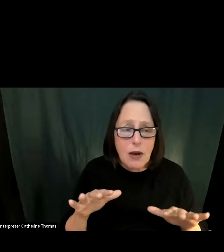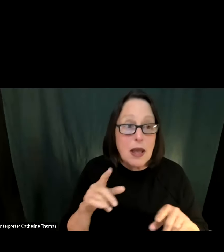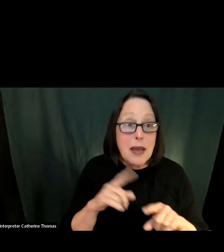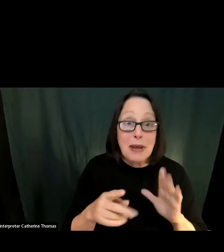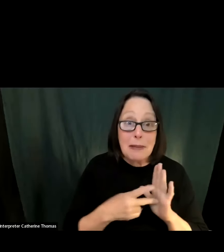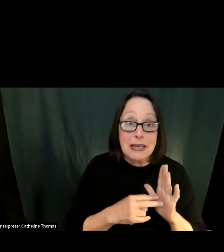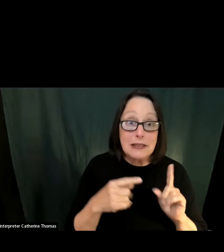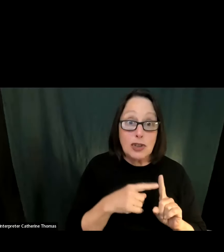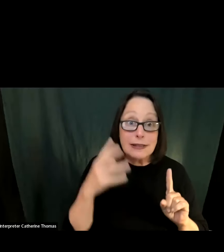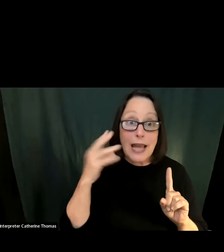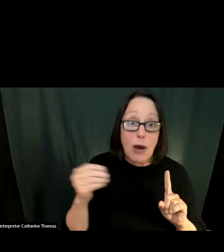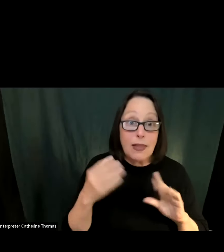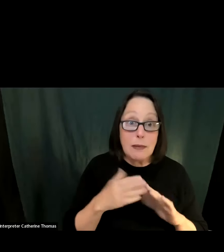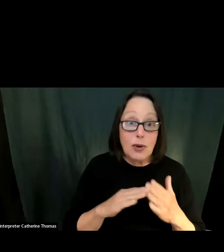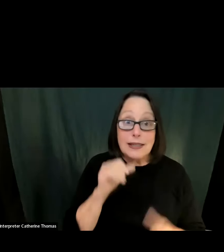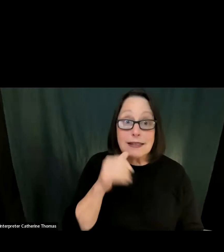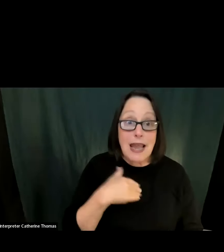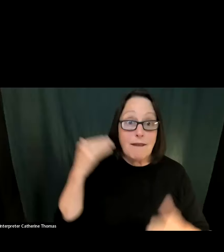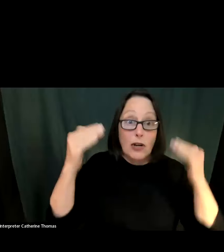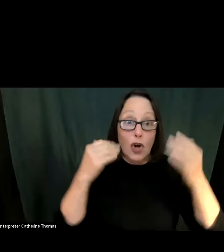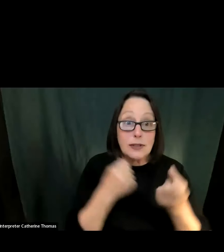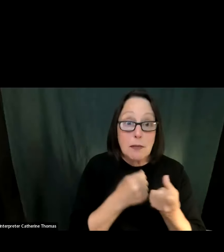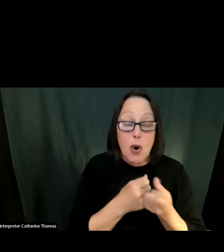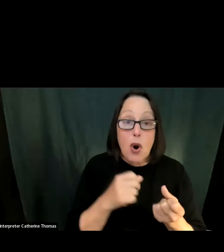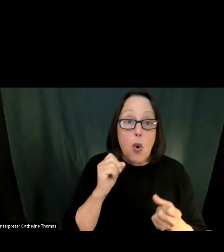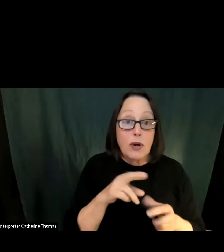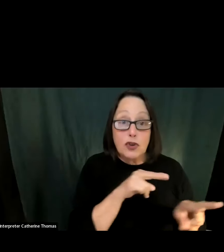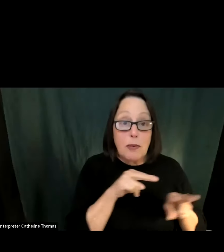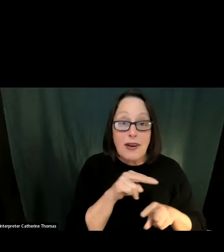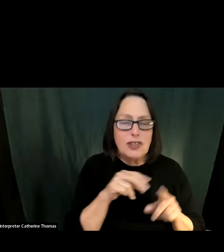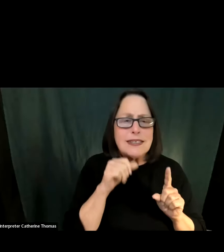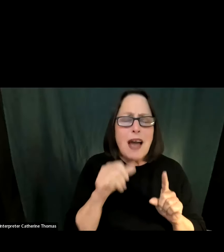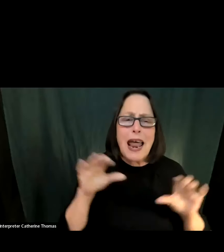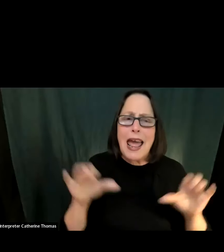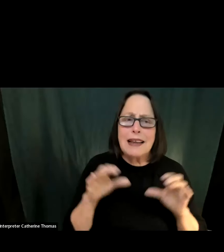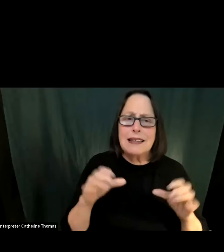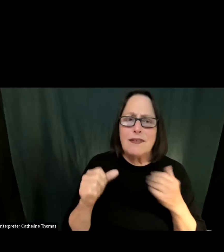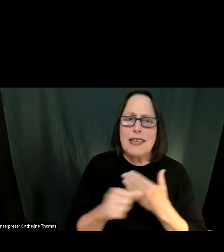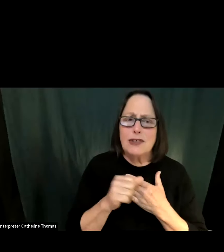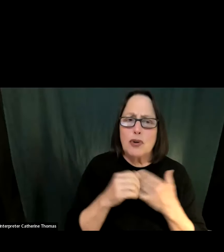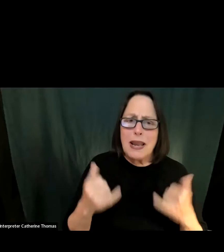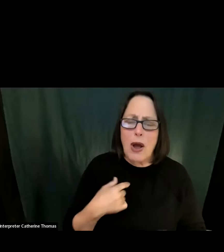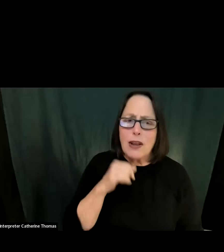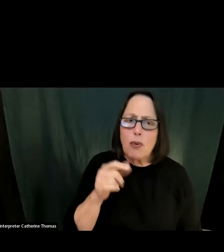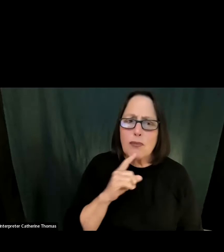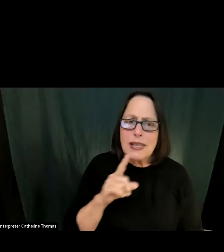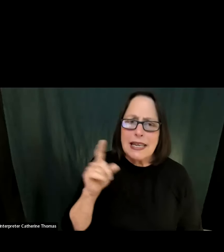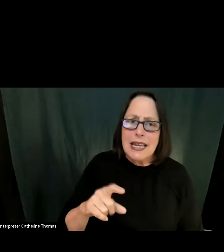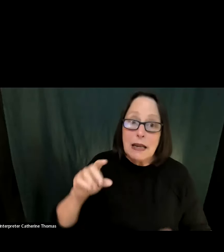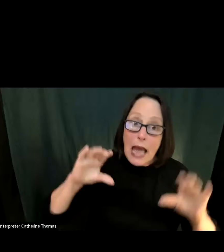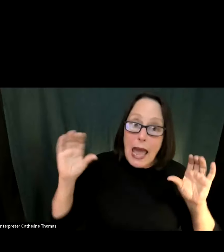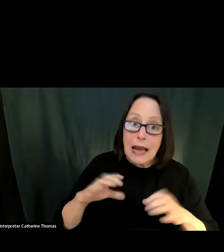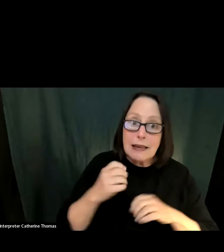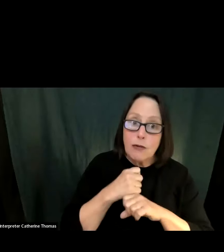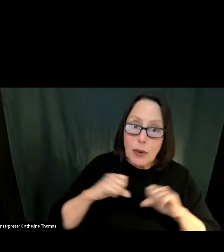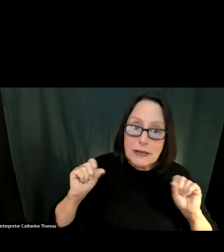in the community, not supervised, doesn't have adults to support her. She's not in active danger, so I don't need active rescue necessarily, but